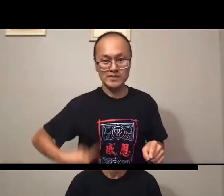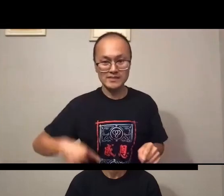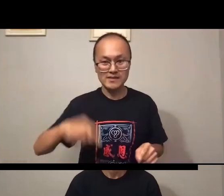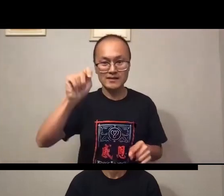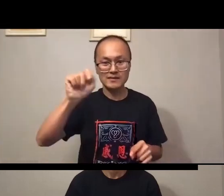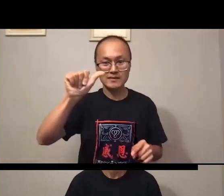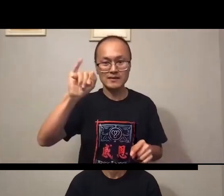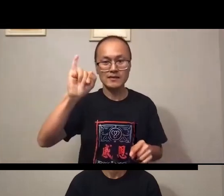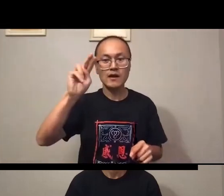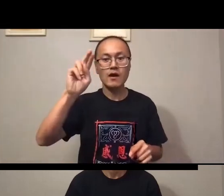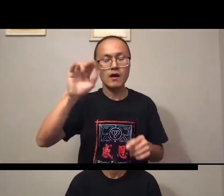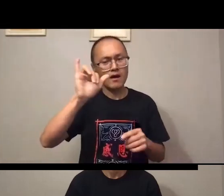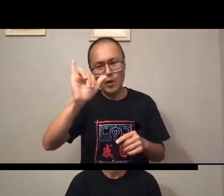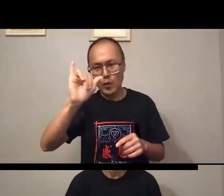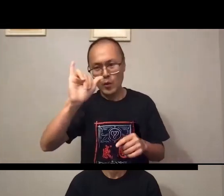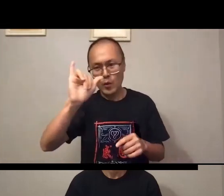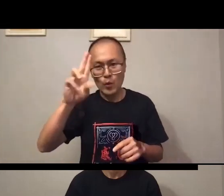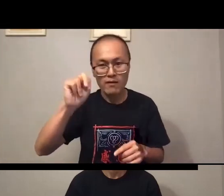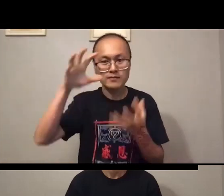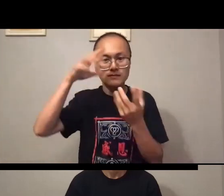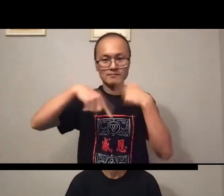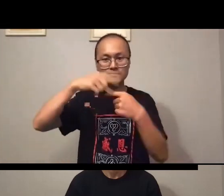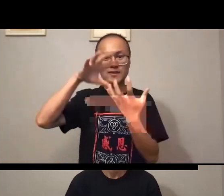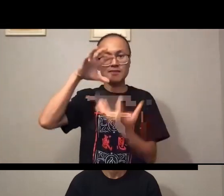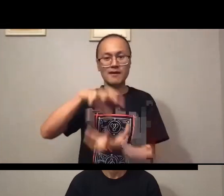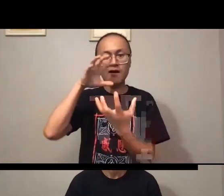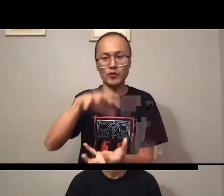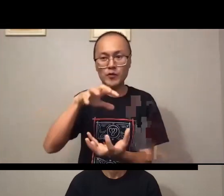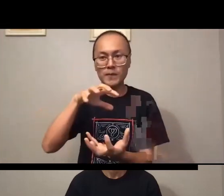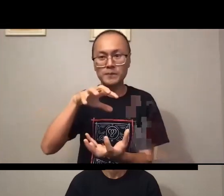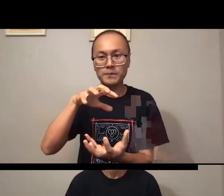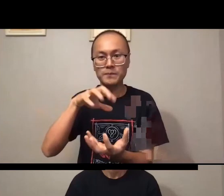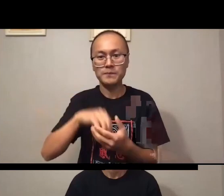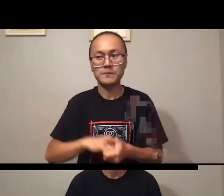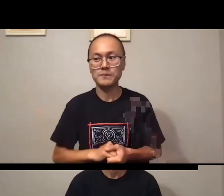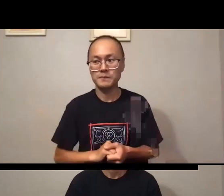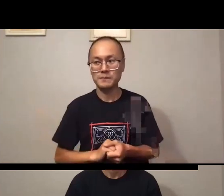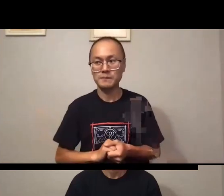it. I am from China. I am from Taiyuan.